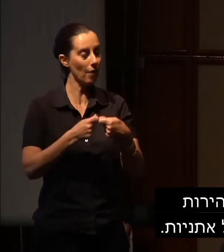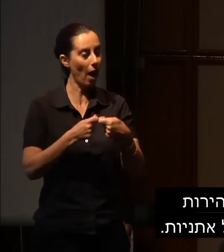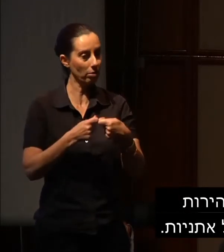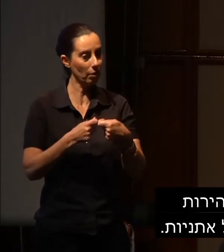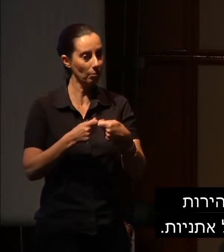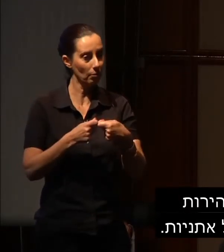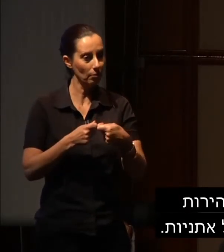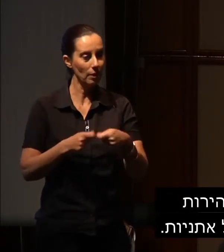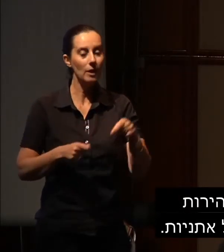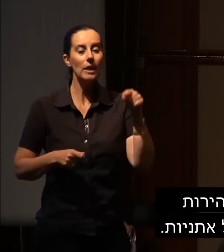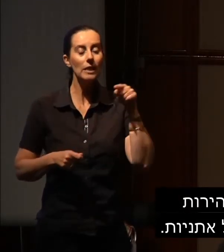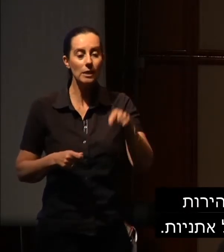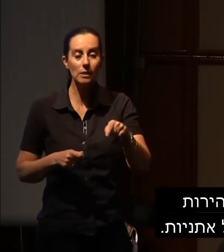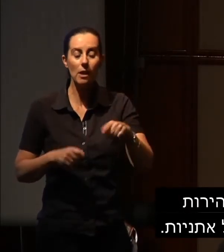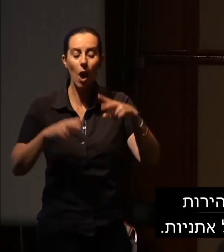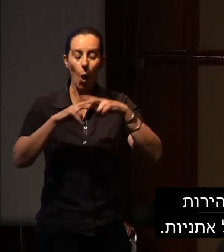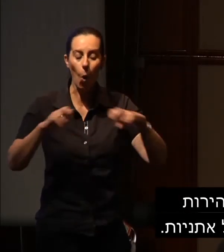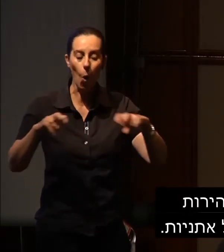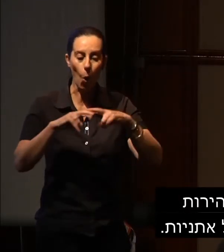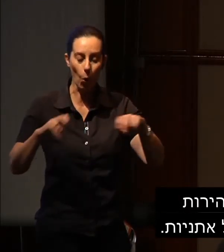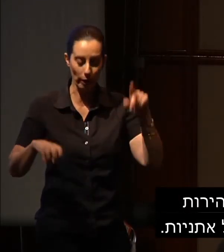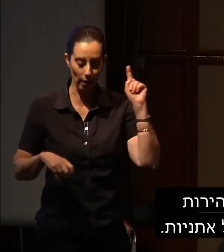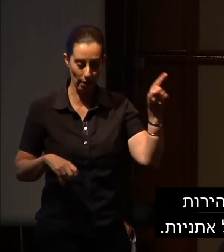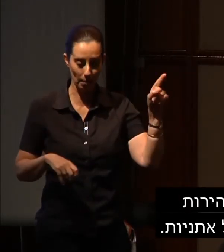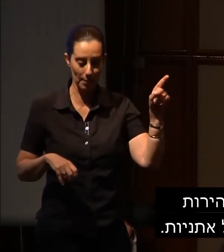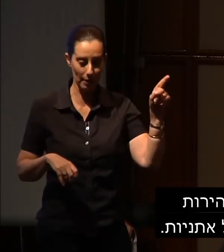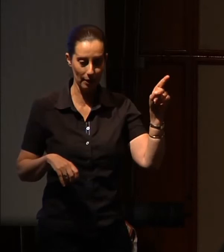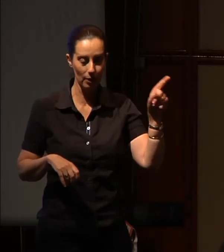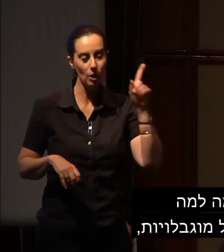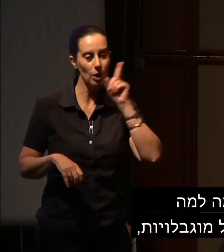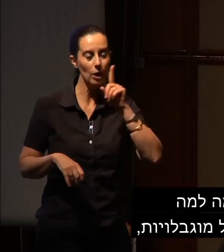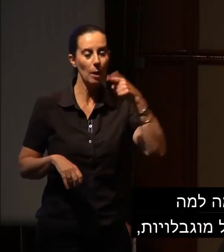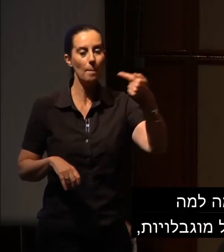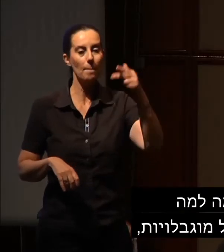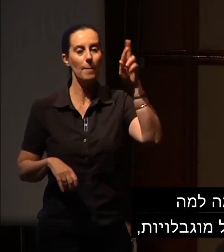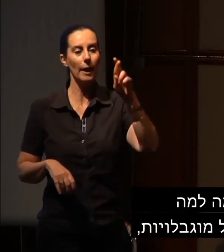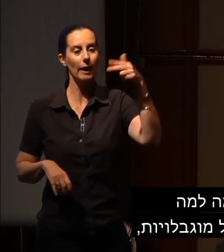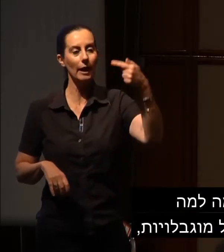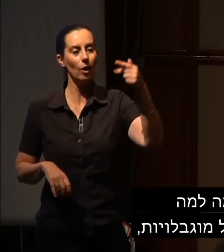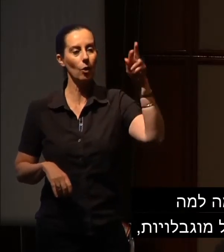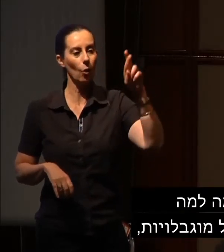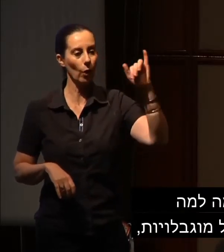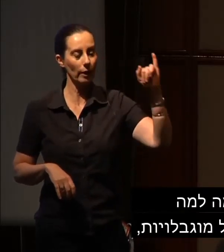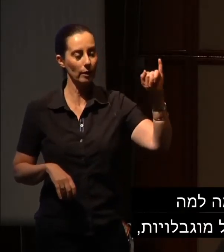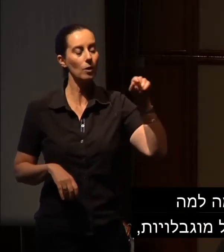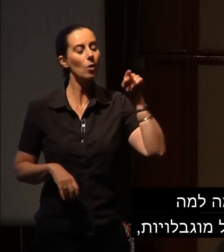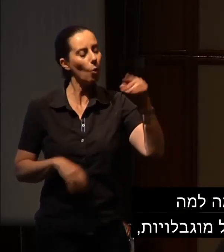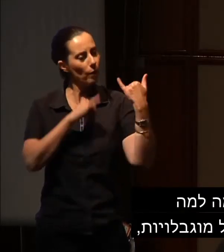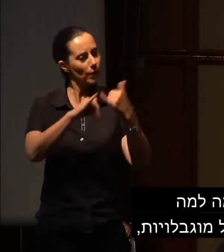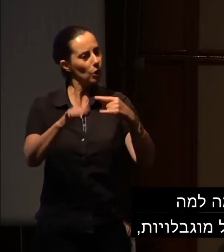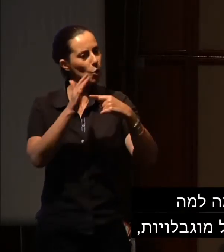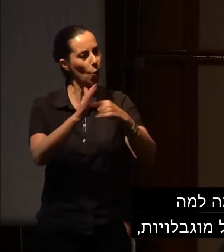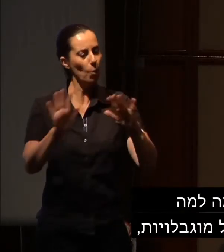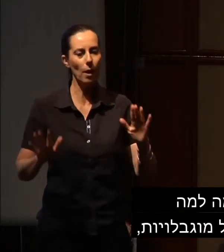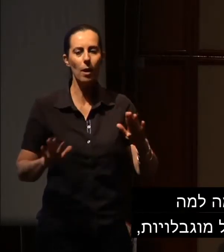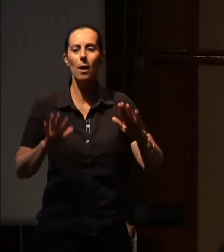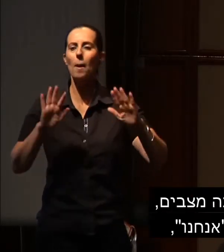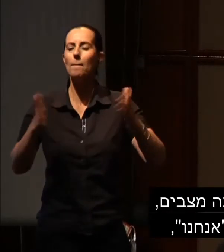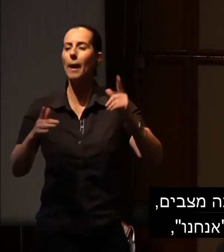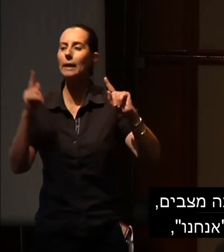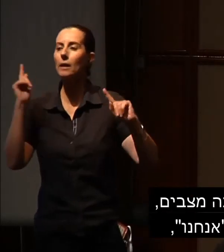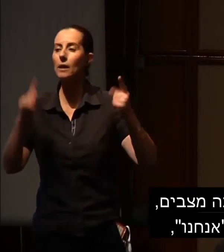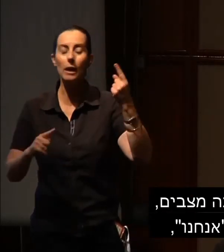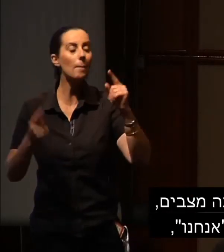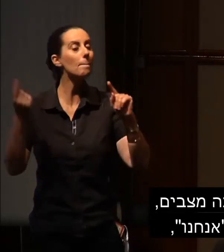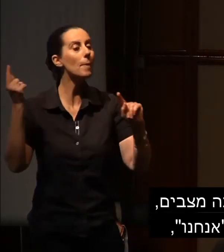and I will just like compare very quickly like what happened in the case of ethnicity, which he gave the example of, and like what might happen like in the case of disabilities if